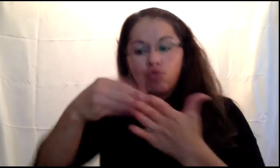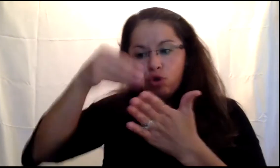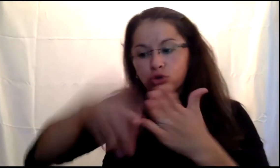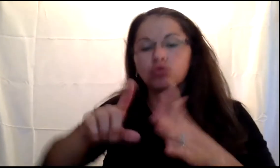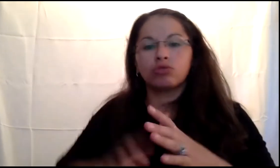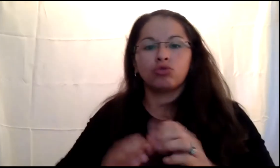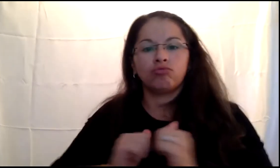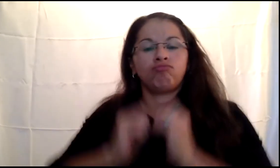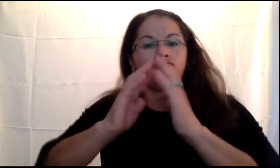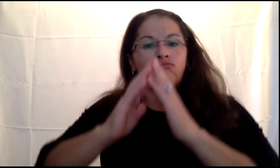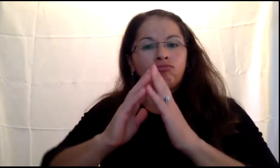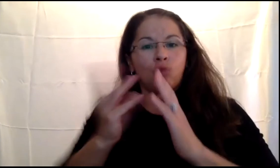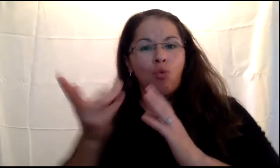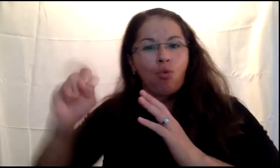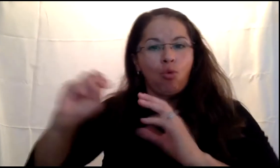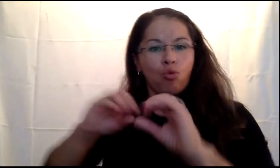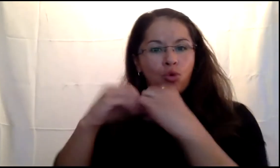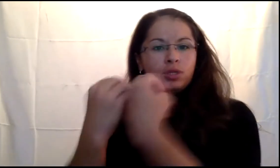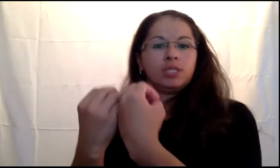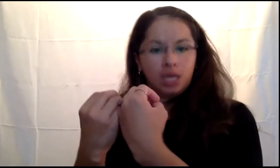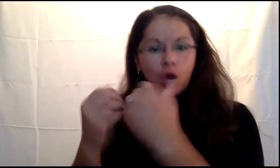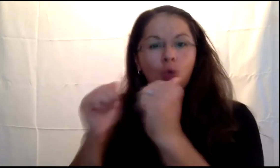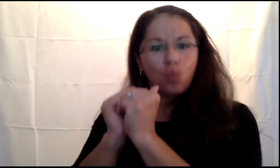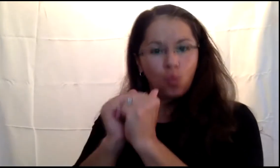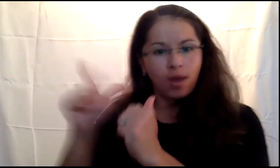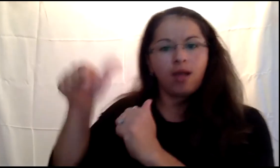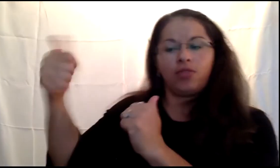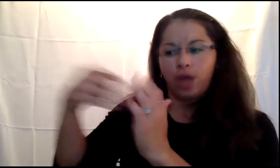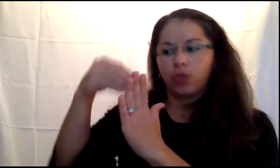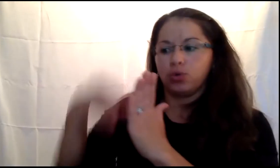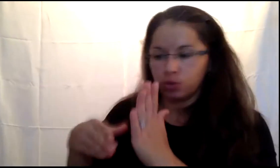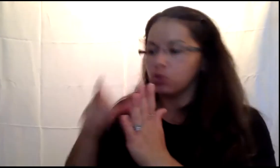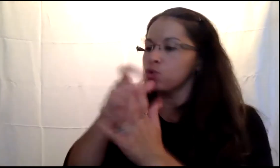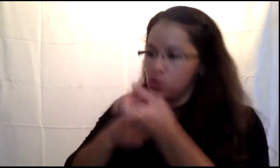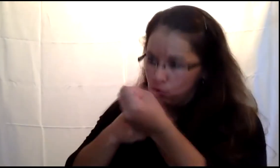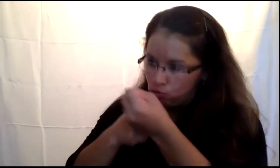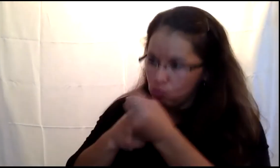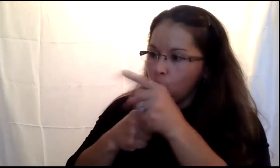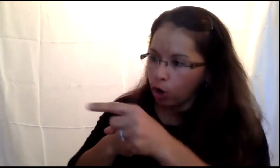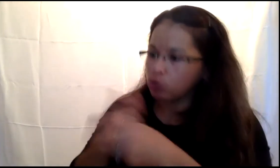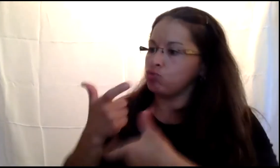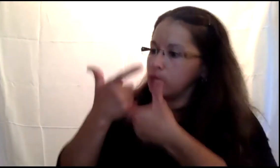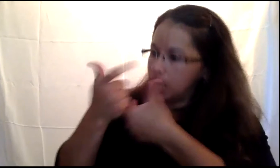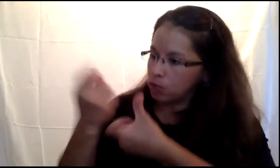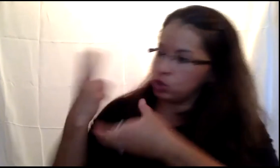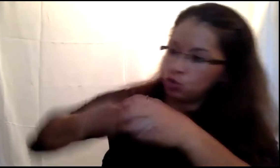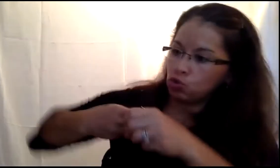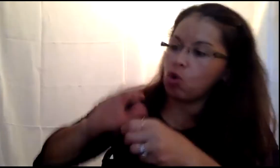certain number of other students who are like-minded, who would also support you and be interested in joining your organization.